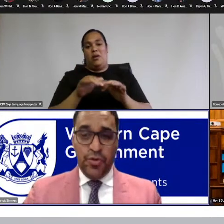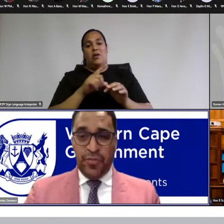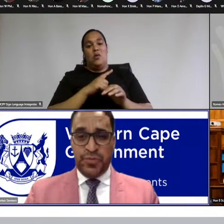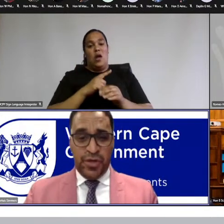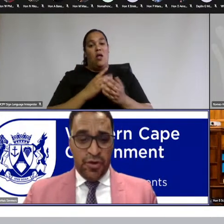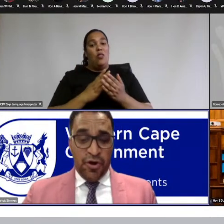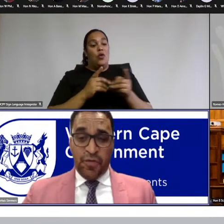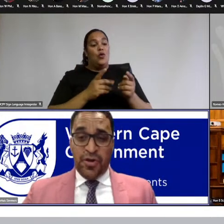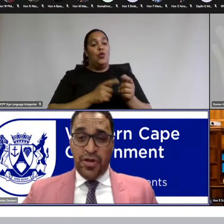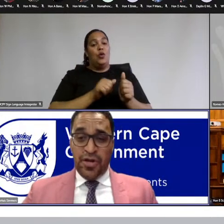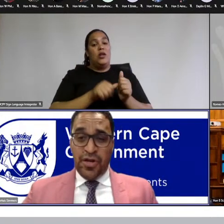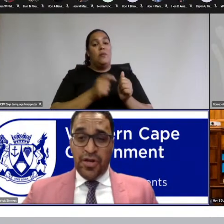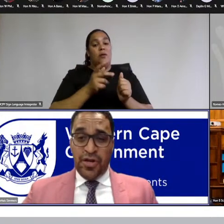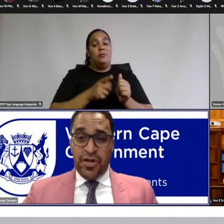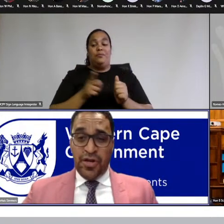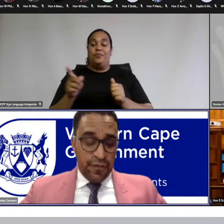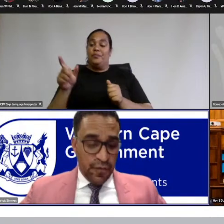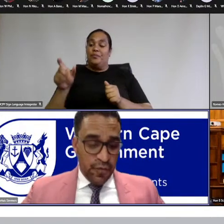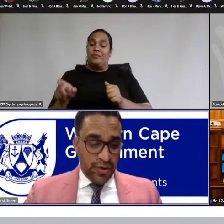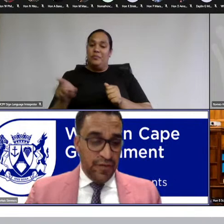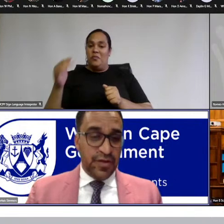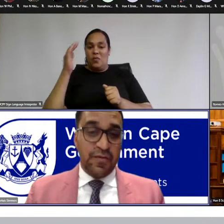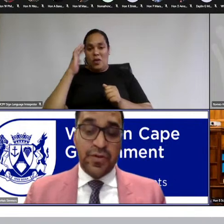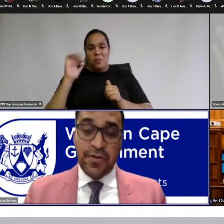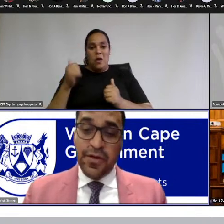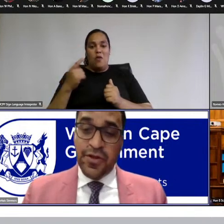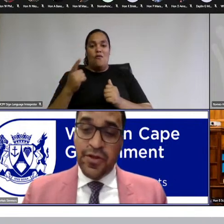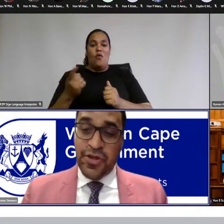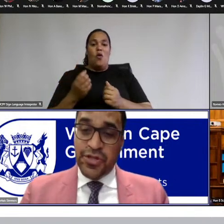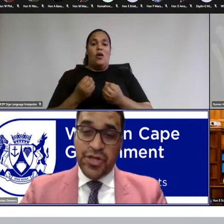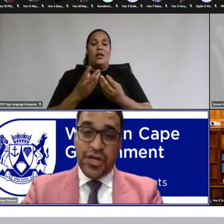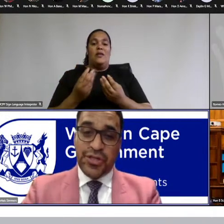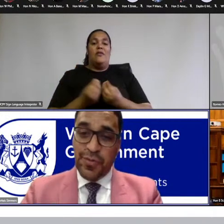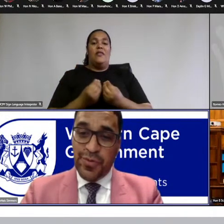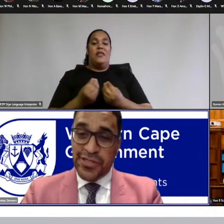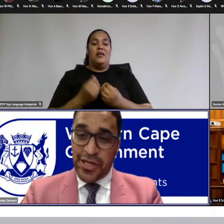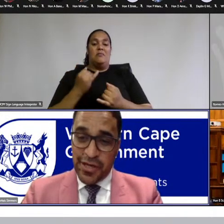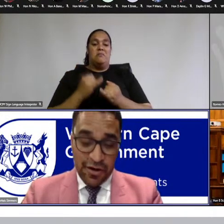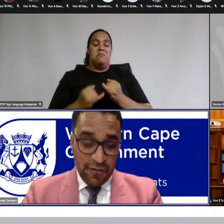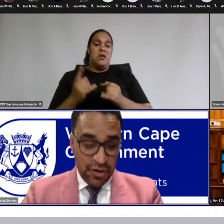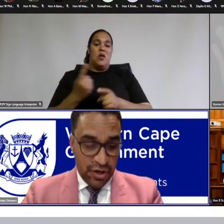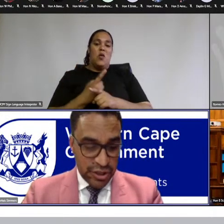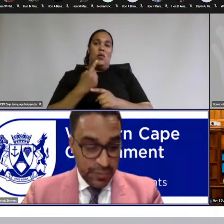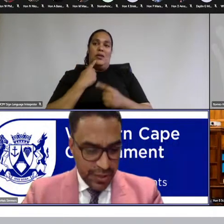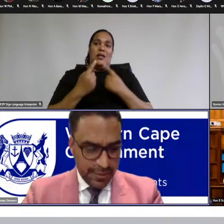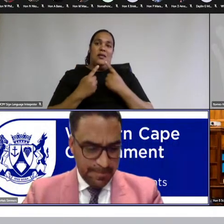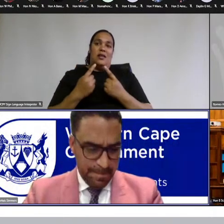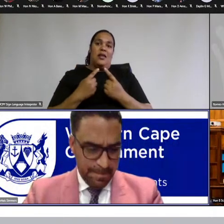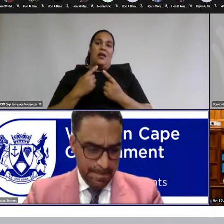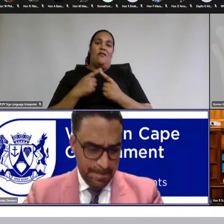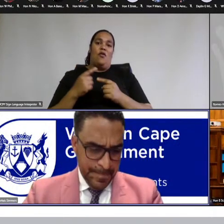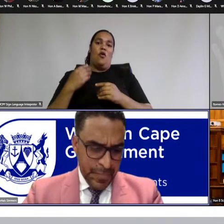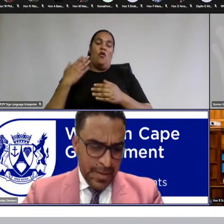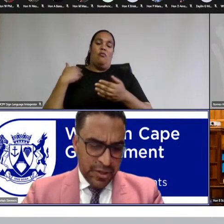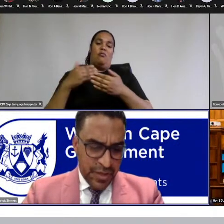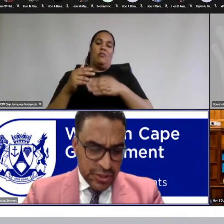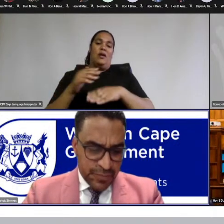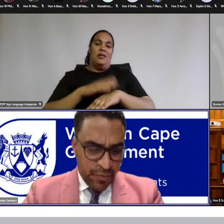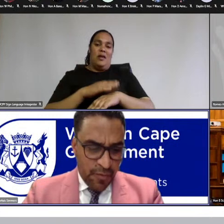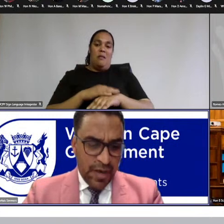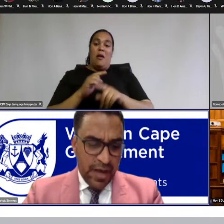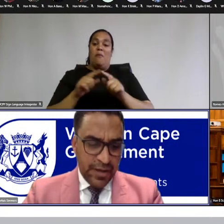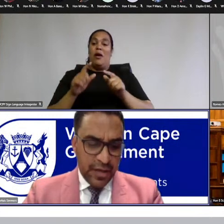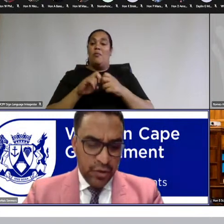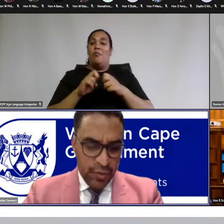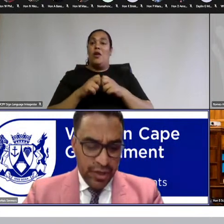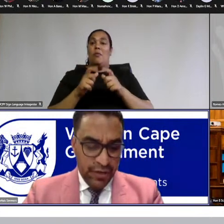through you, Deputy Speaker, the Honourable Lily is quite known for, given some of the things he has been saying over the last period. But the biggest